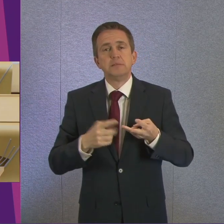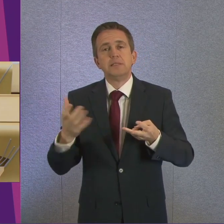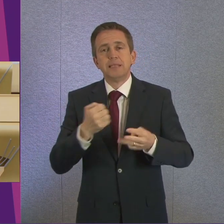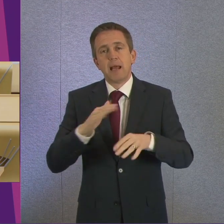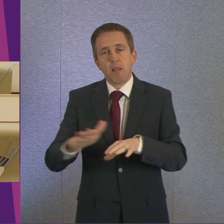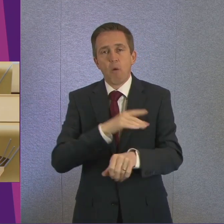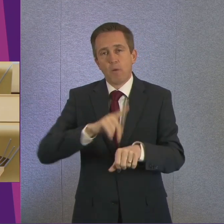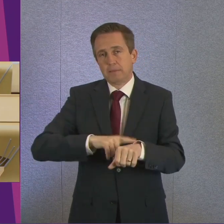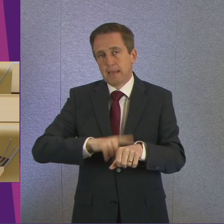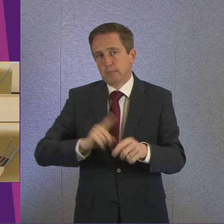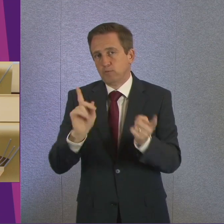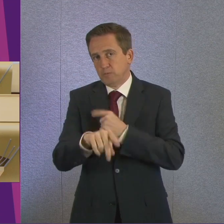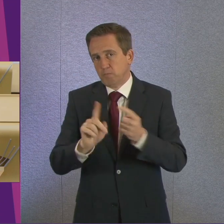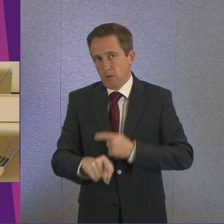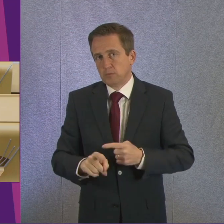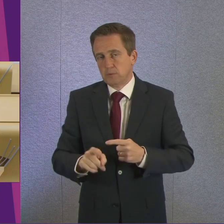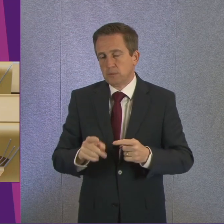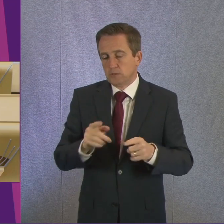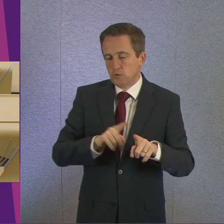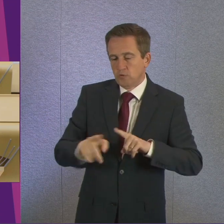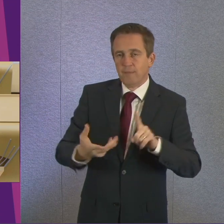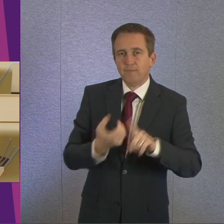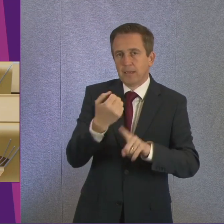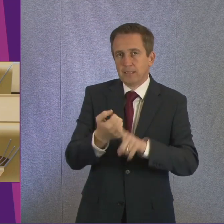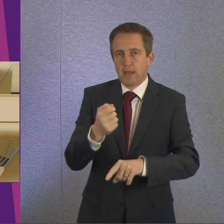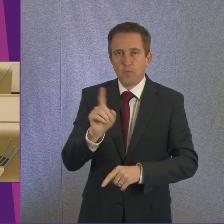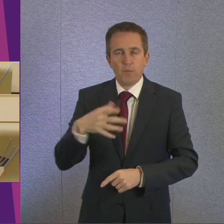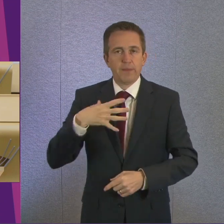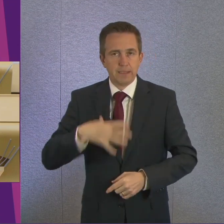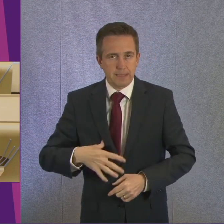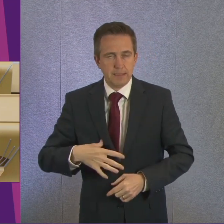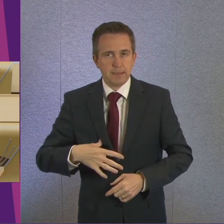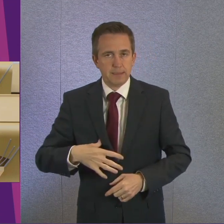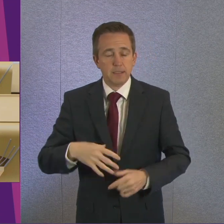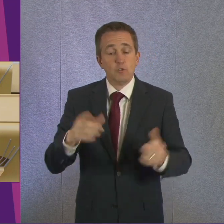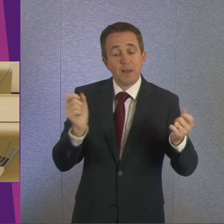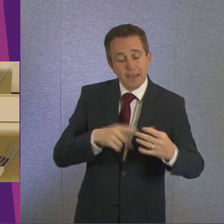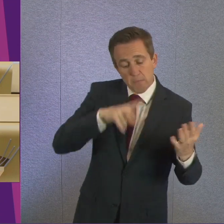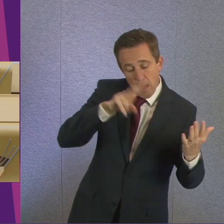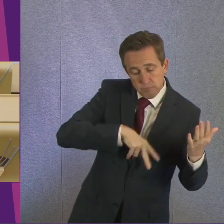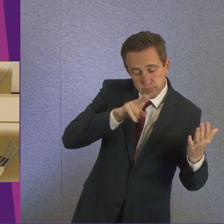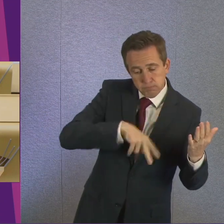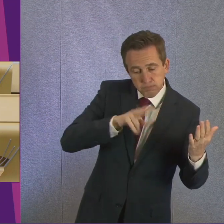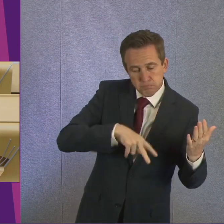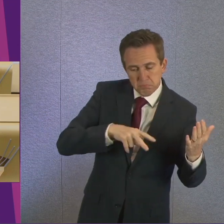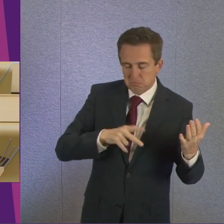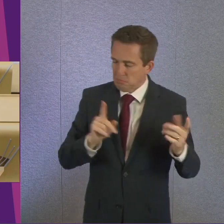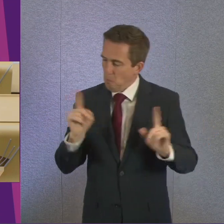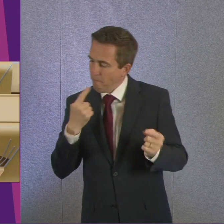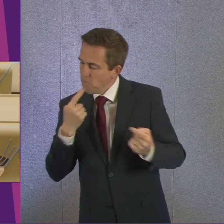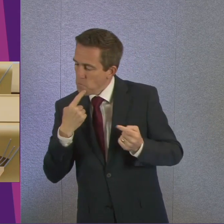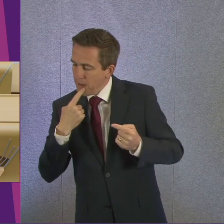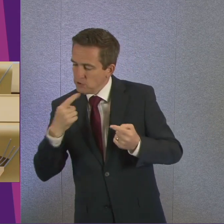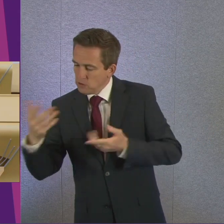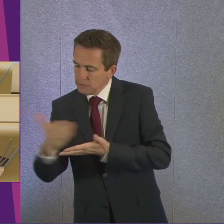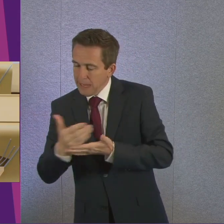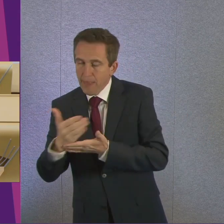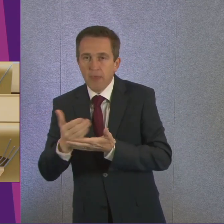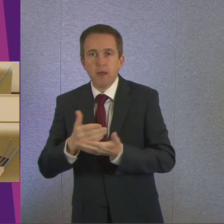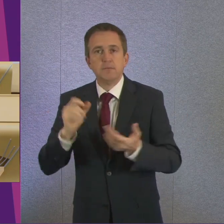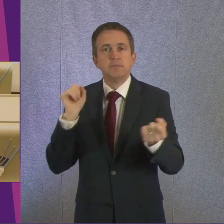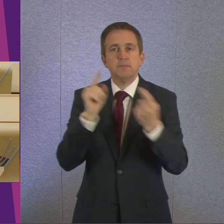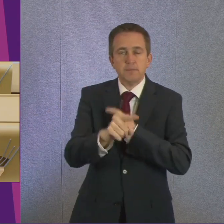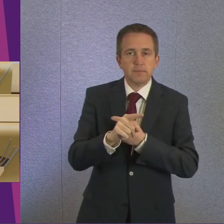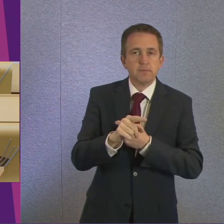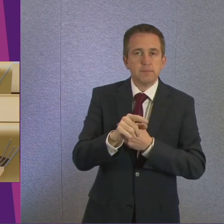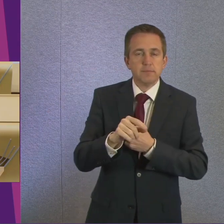work through exactly what needs to happen and check what the question is against what the information is that we get back from